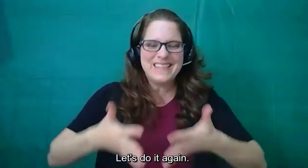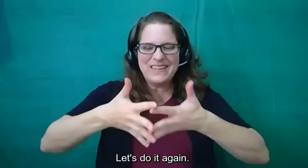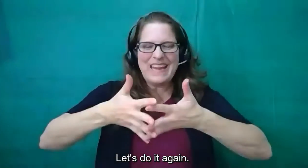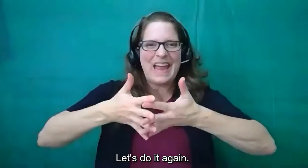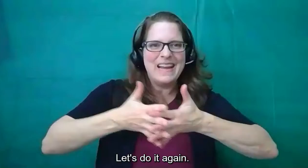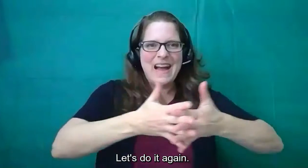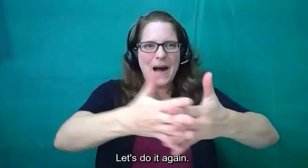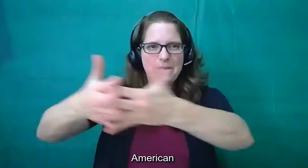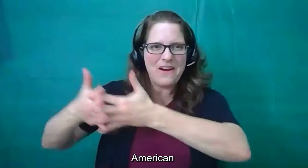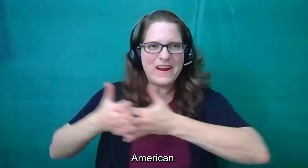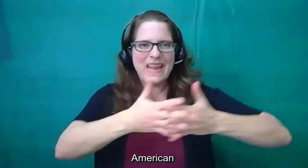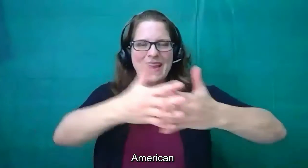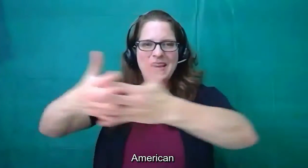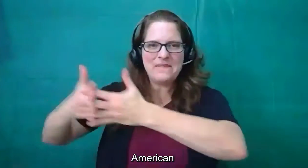again. American